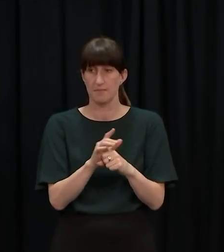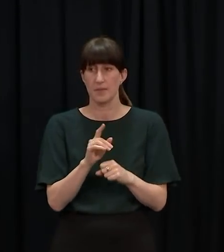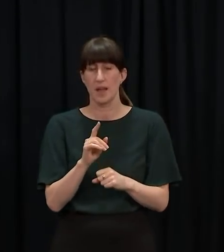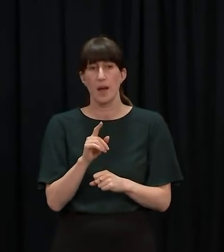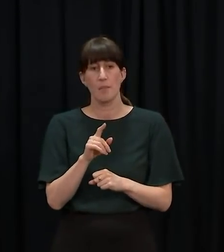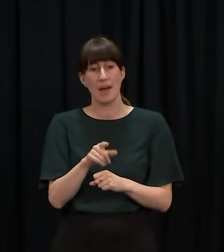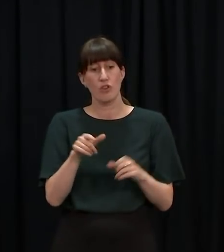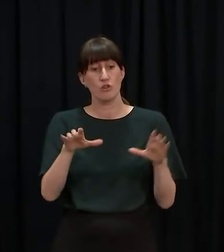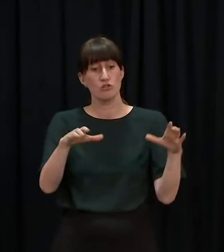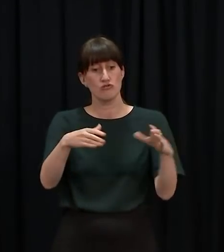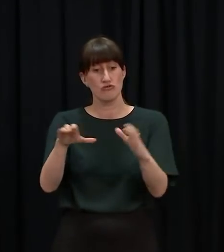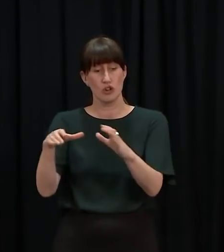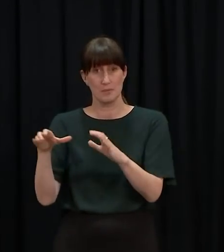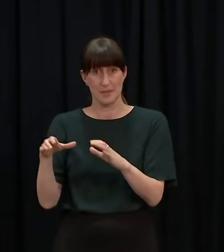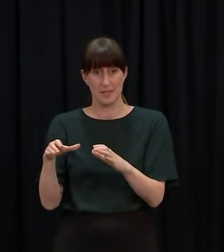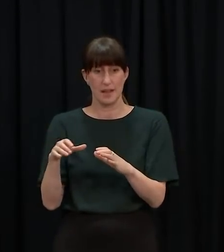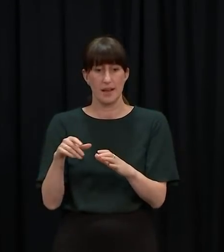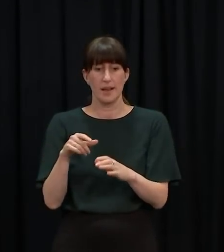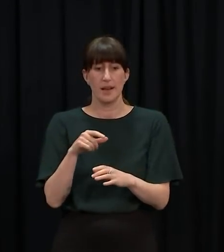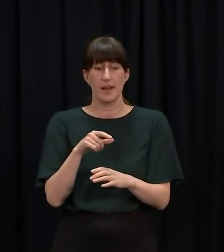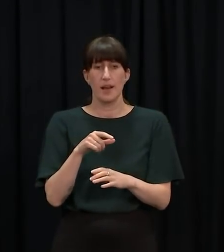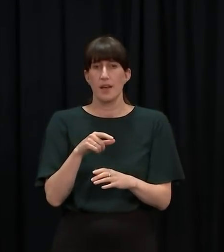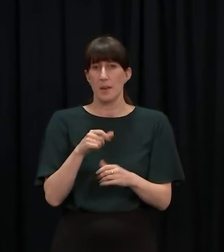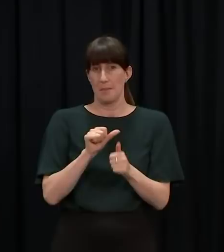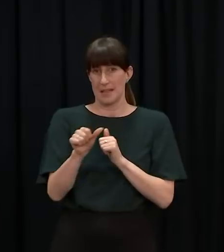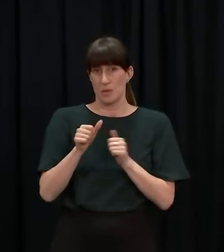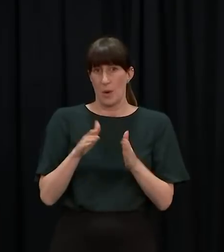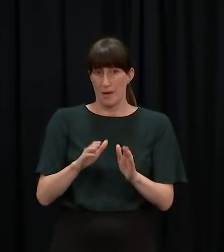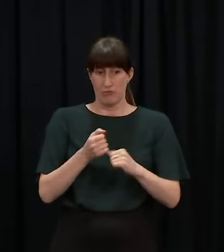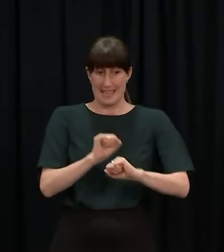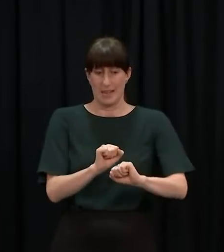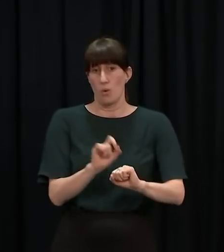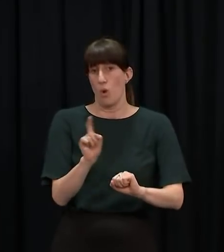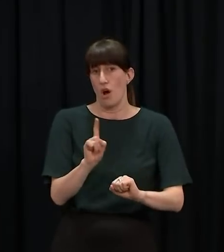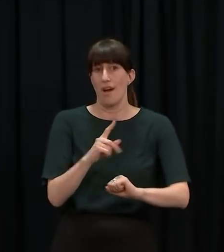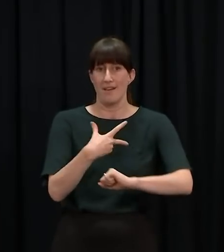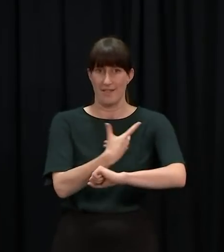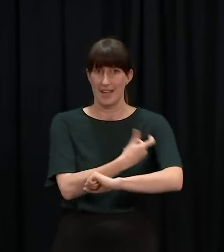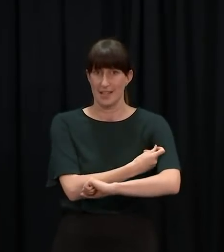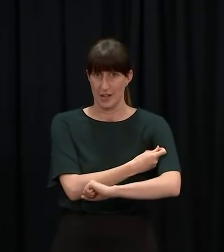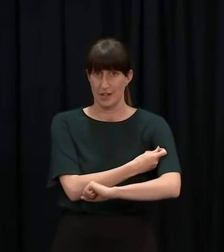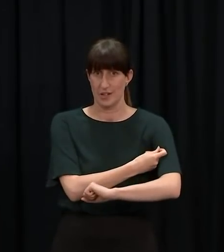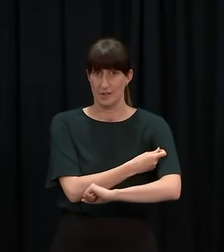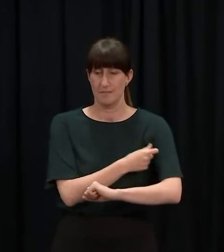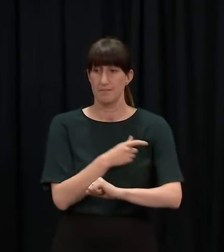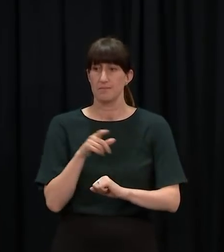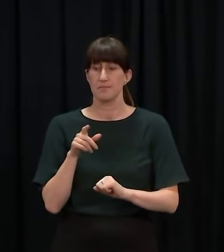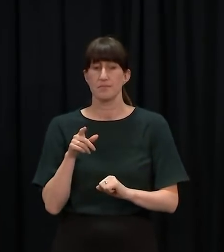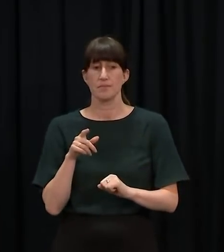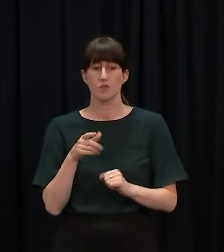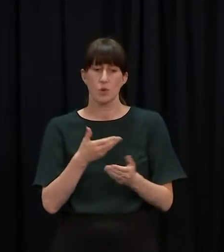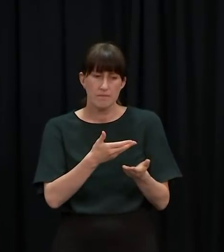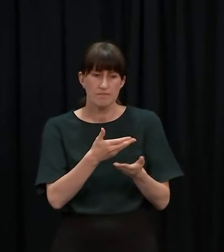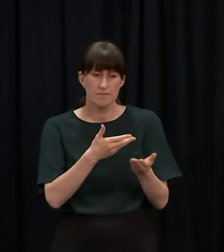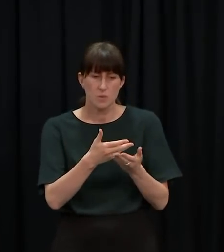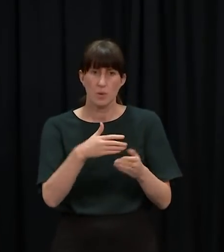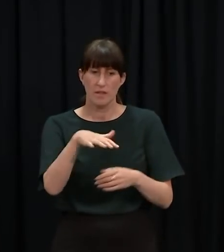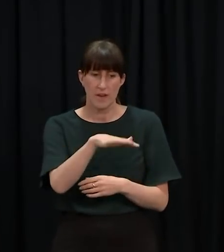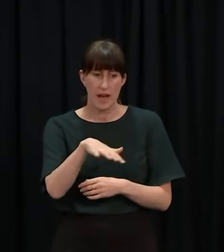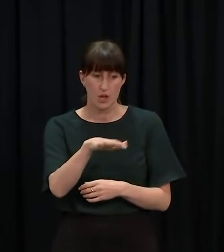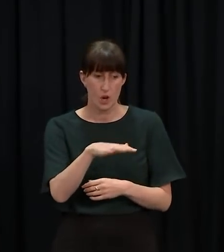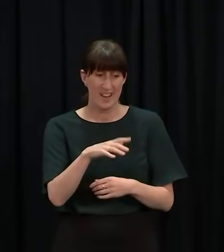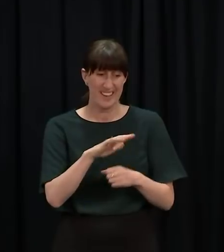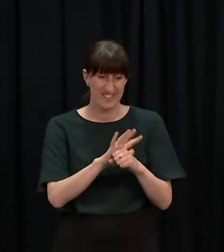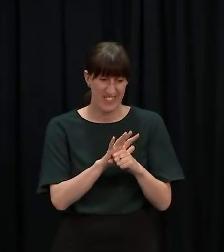is vaccination. And that's part of the conversation that's been had with those whānau that are that have been infected, is getting them into